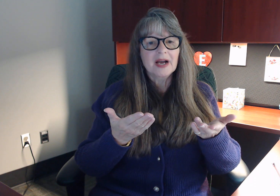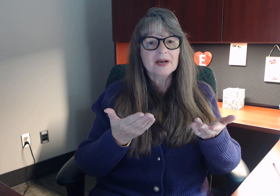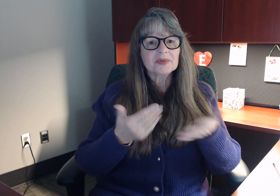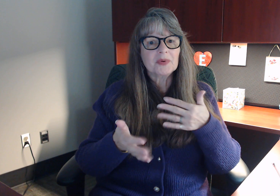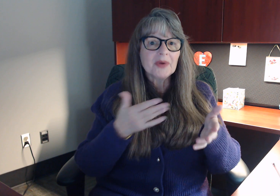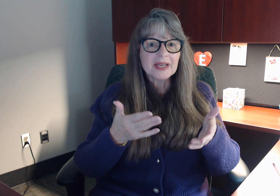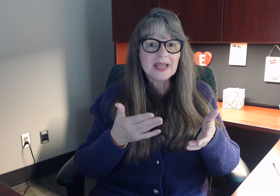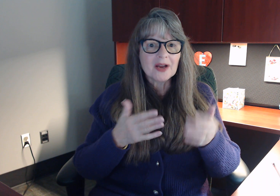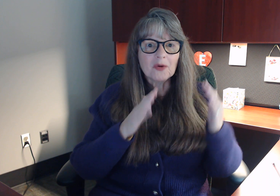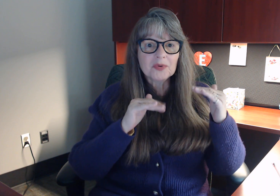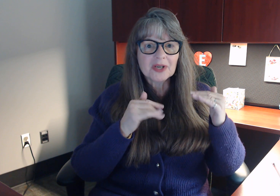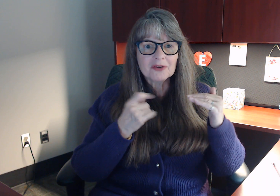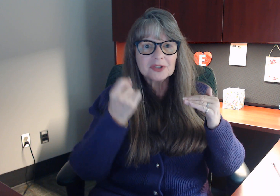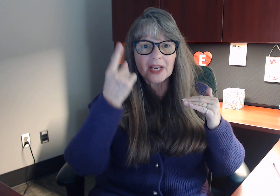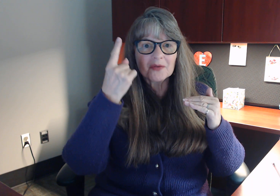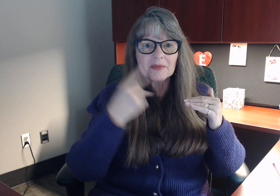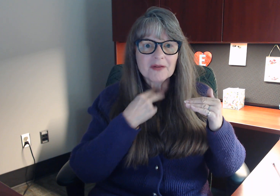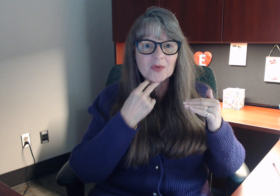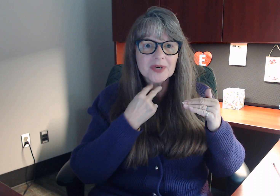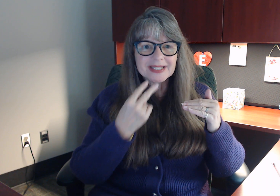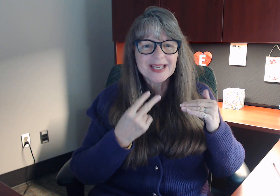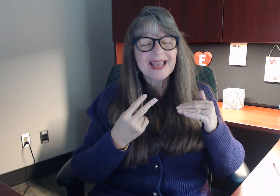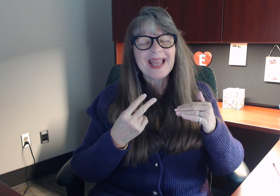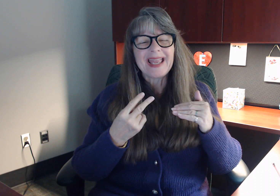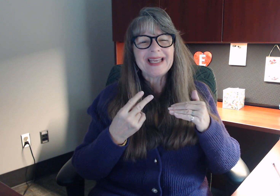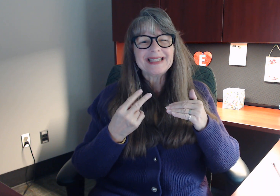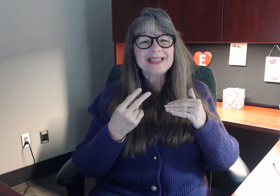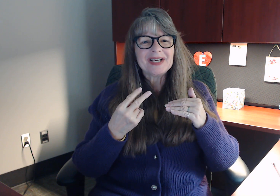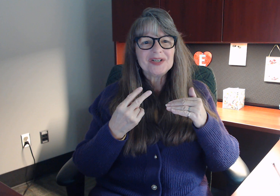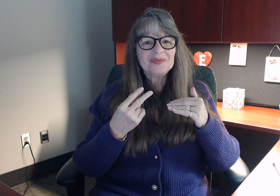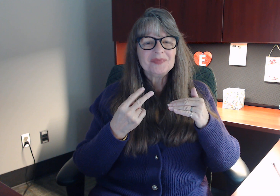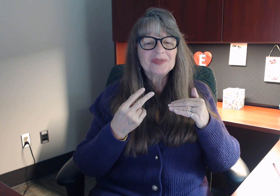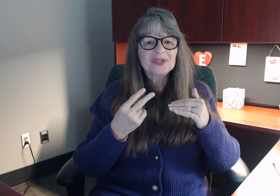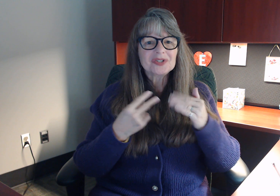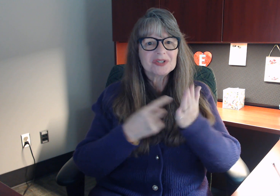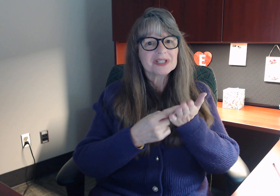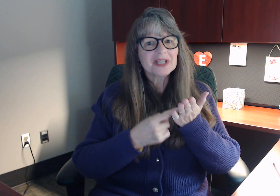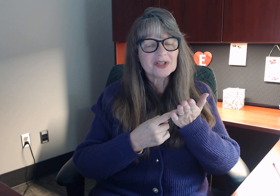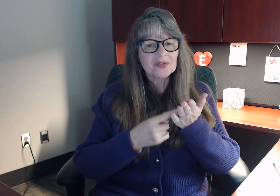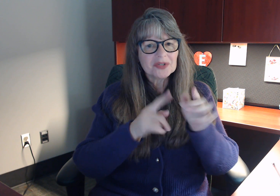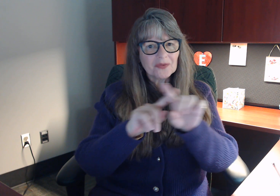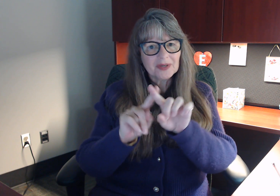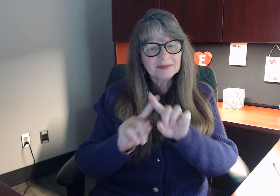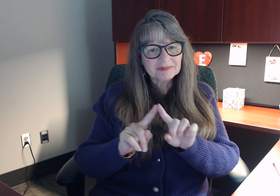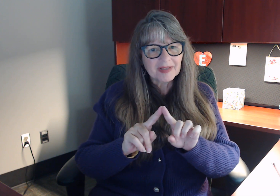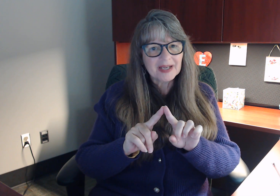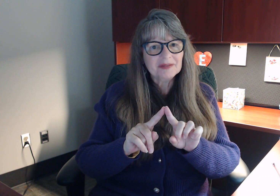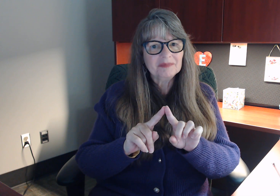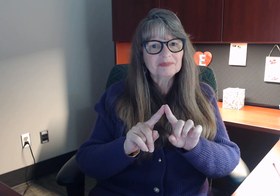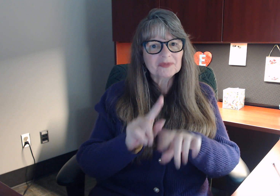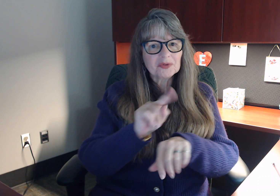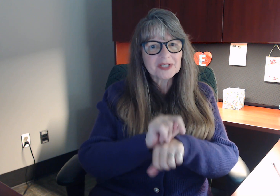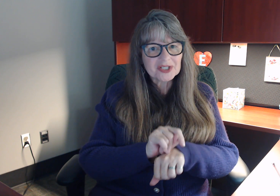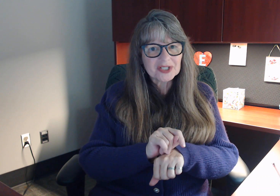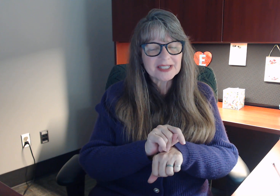so anyway, I hope you can understand with my voice, and just discuss all the different traditions, and